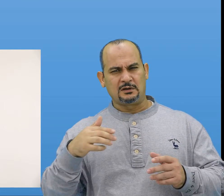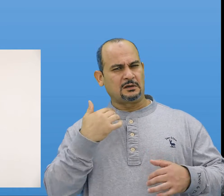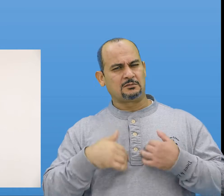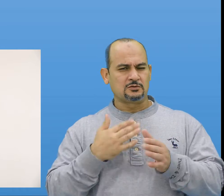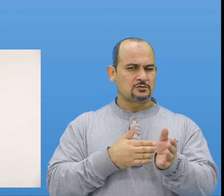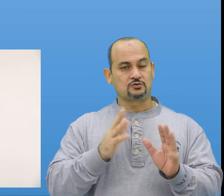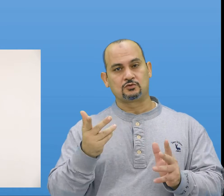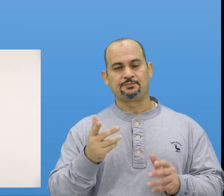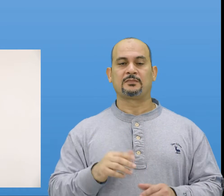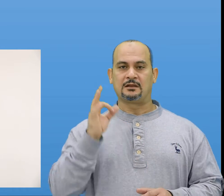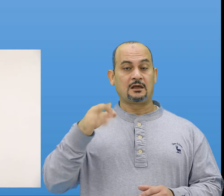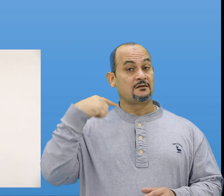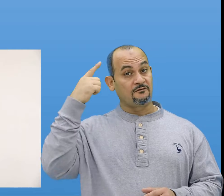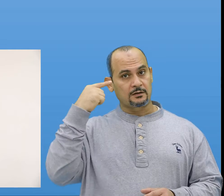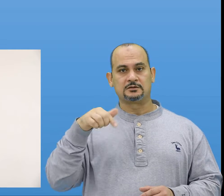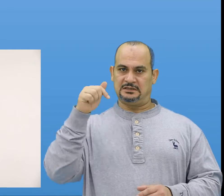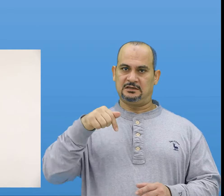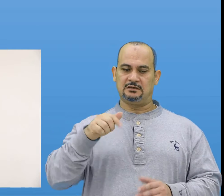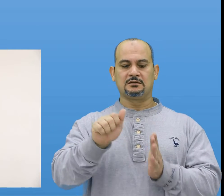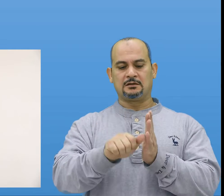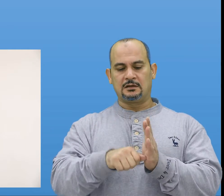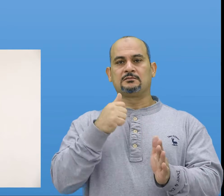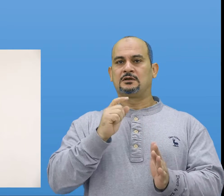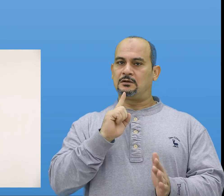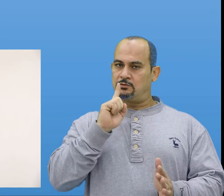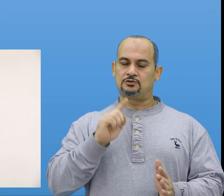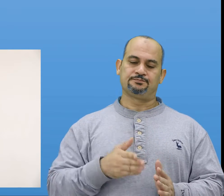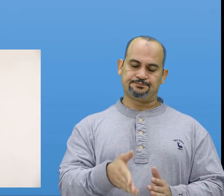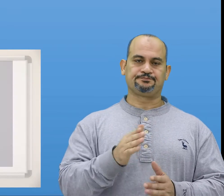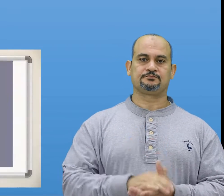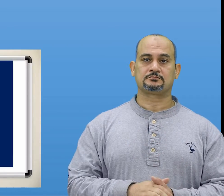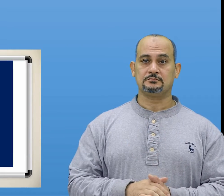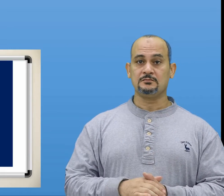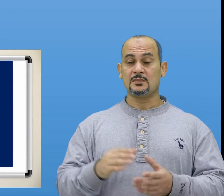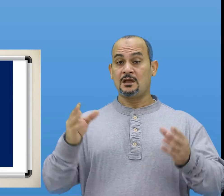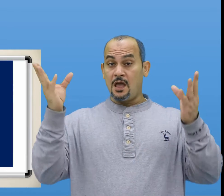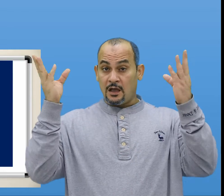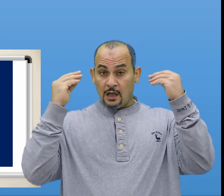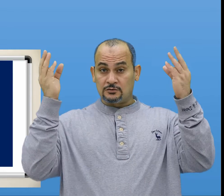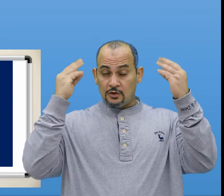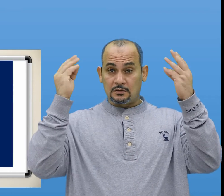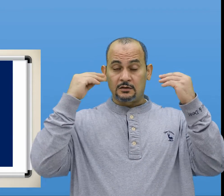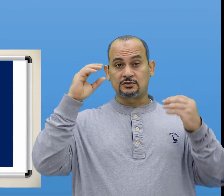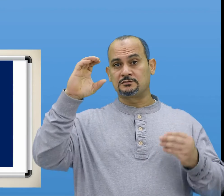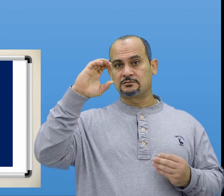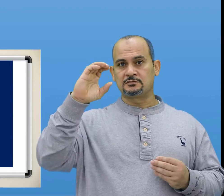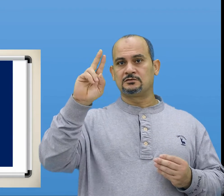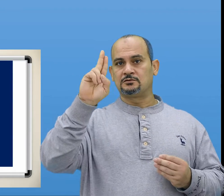more specific and more related to the family itself. So let's get started with Family Celebrations, Unit